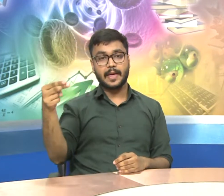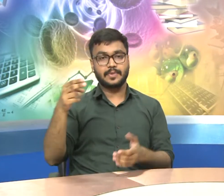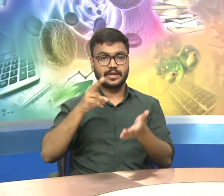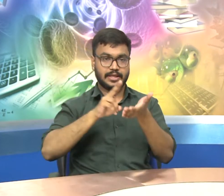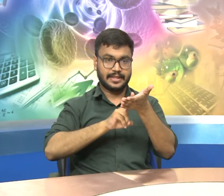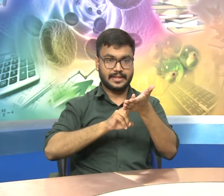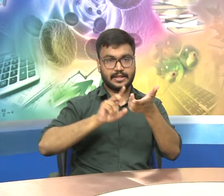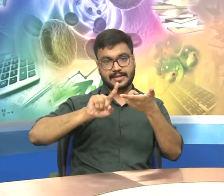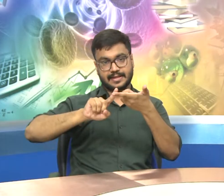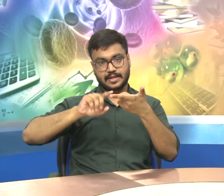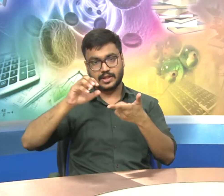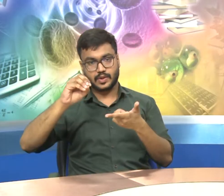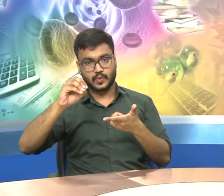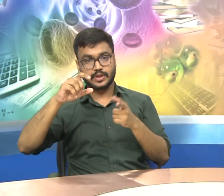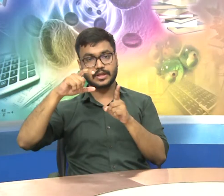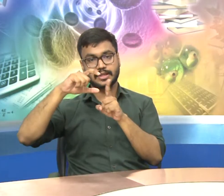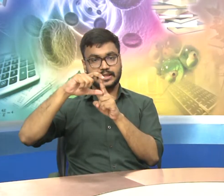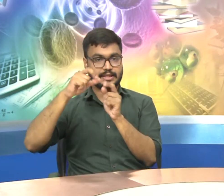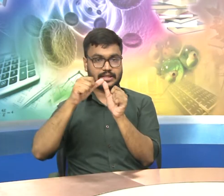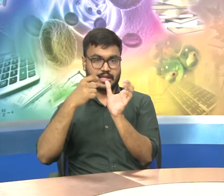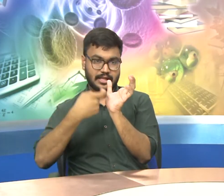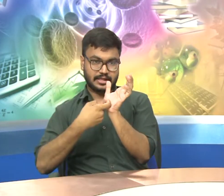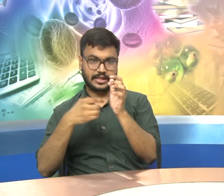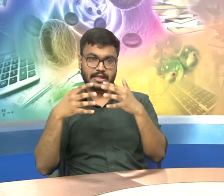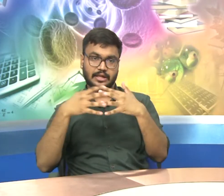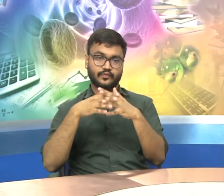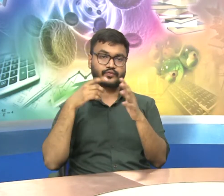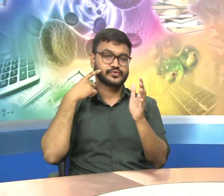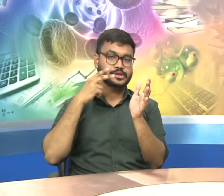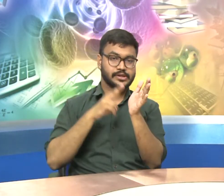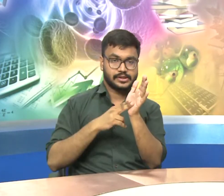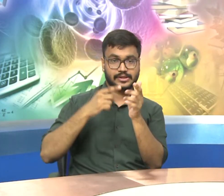The next topic we are going to start is Neo-Darwinism.